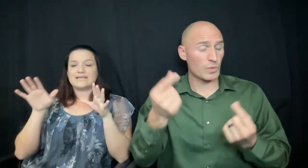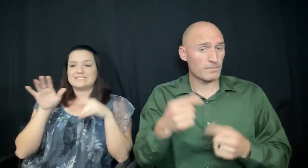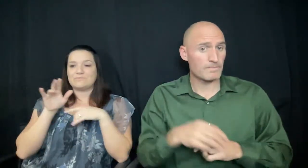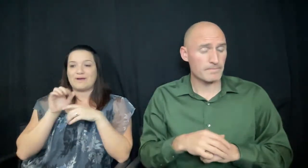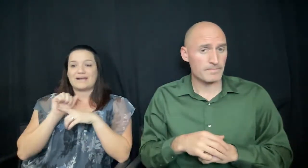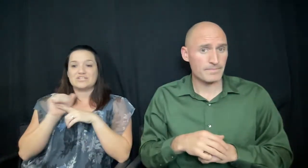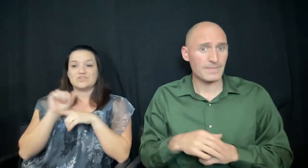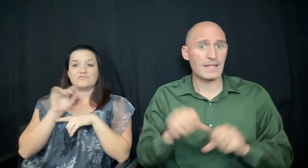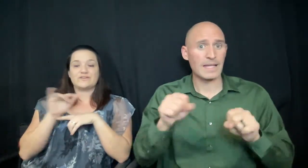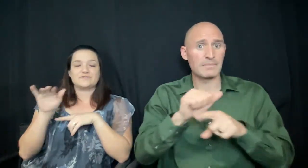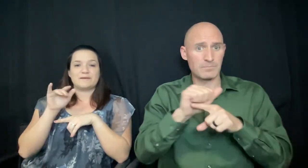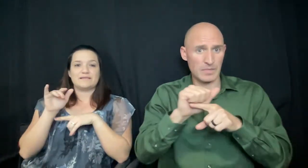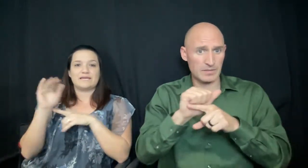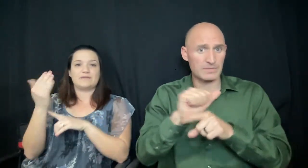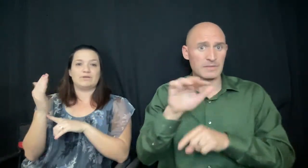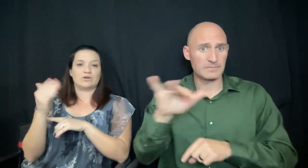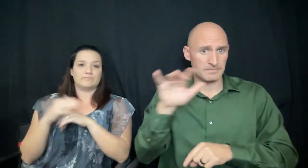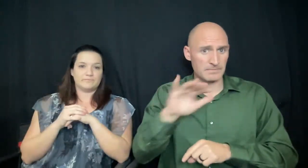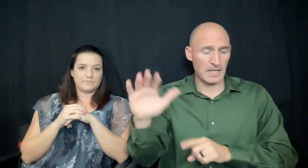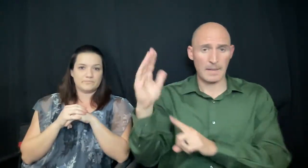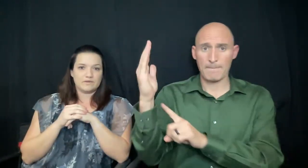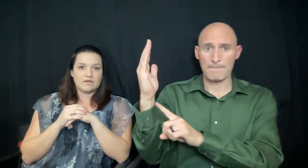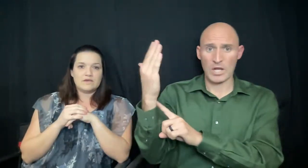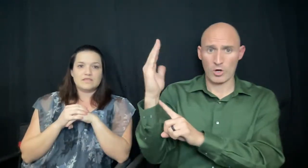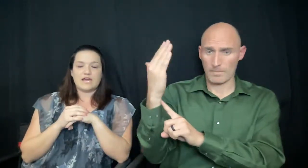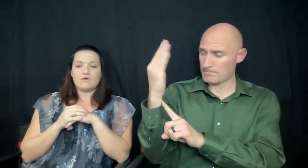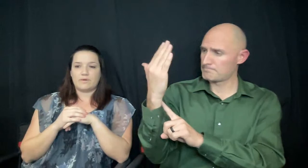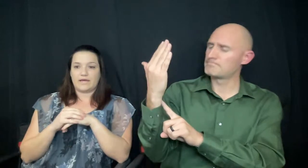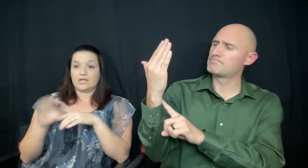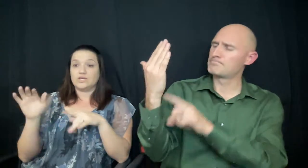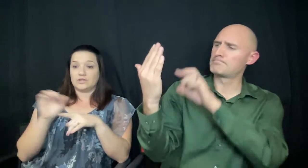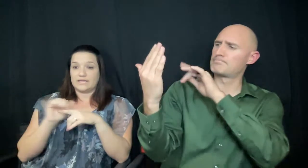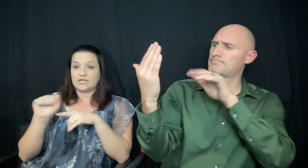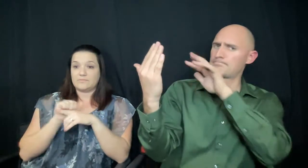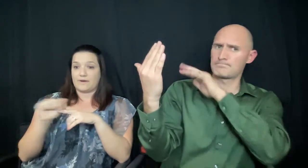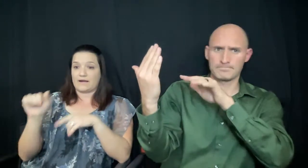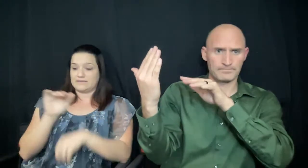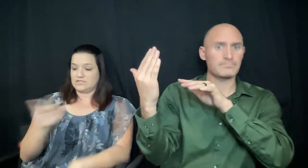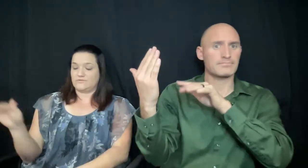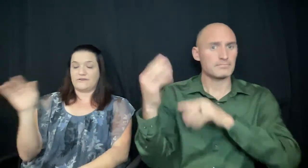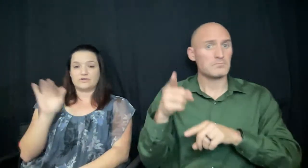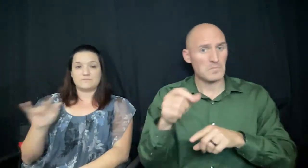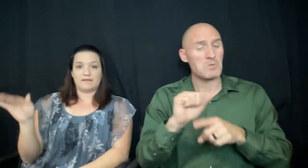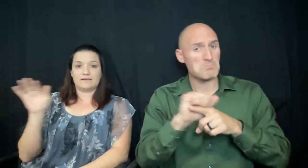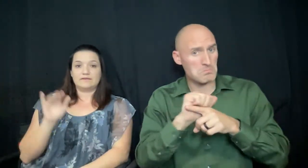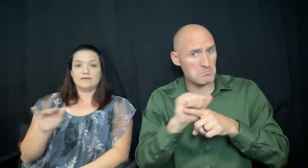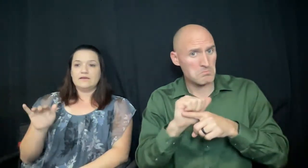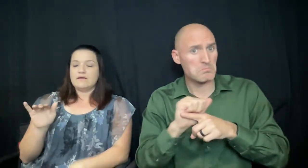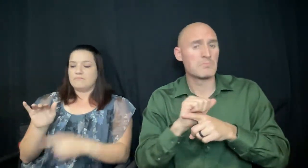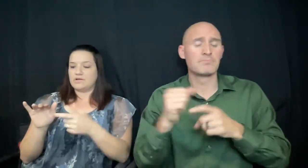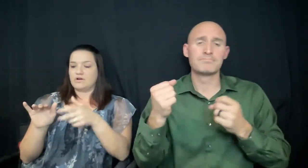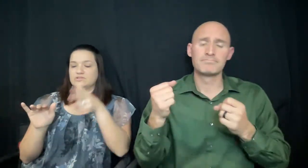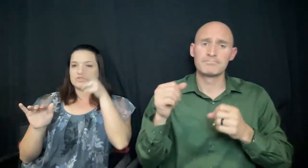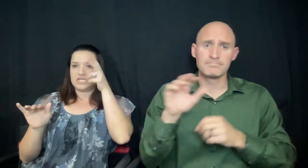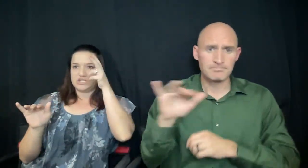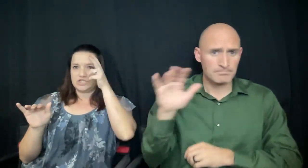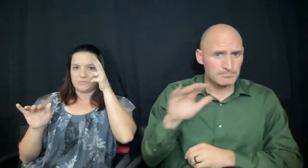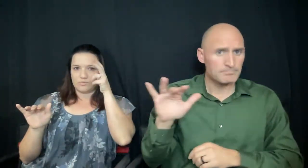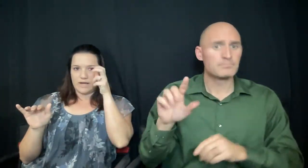to practice your finger spelling in a mirror. That way, you're getting your practice, your finger spelling, but you're also teaching your brain,